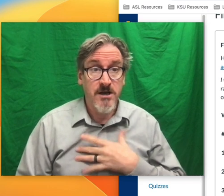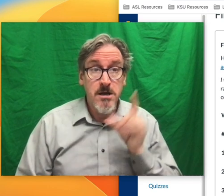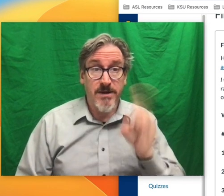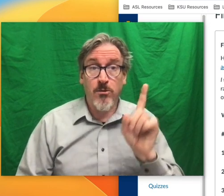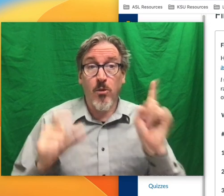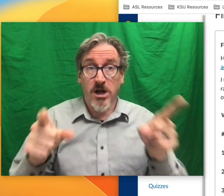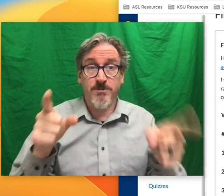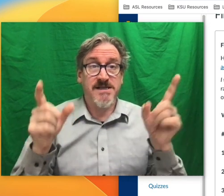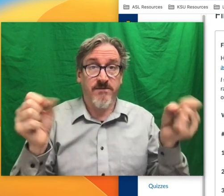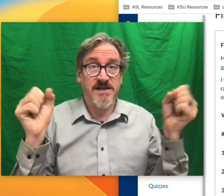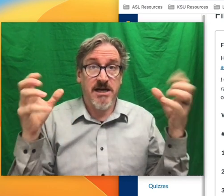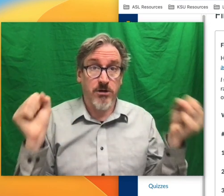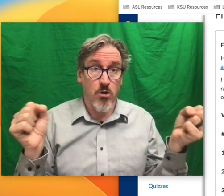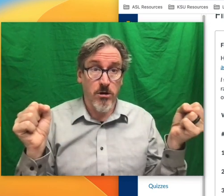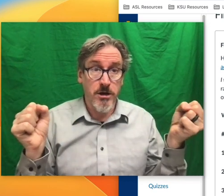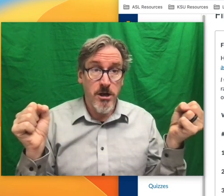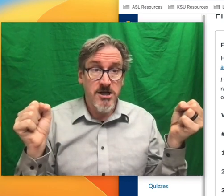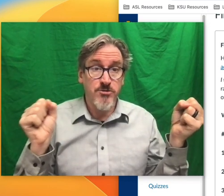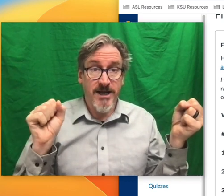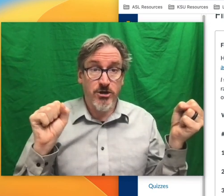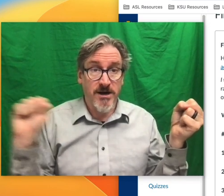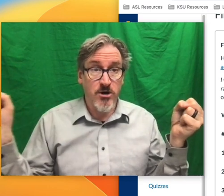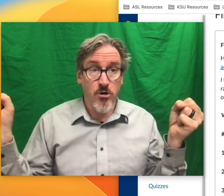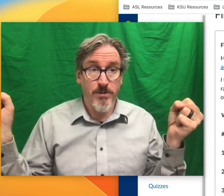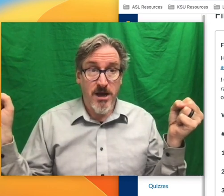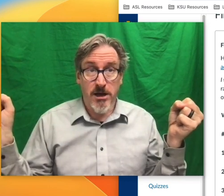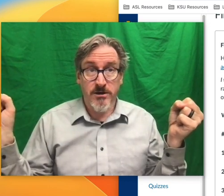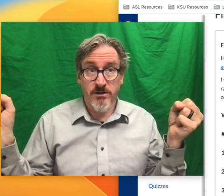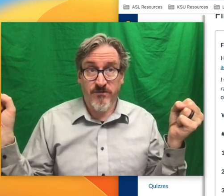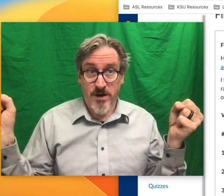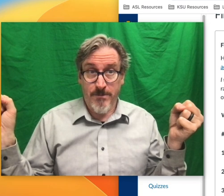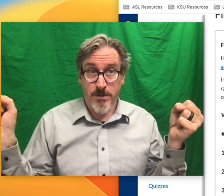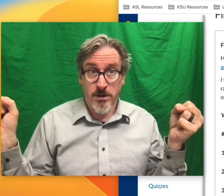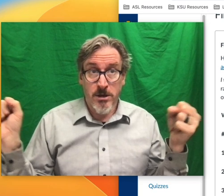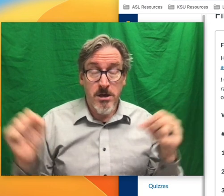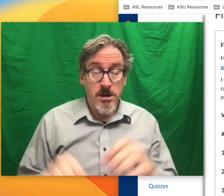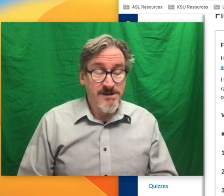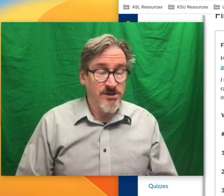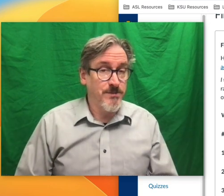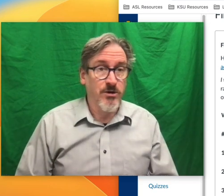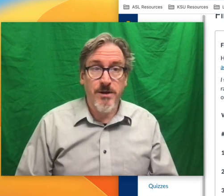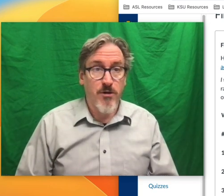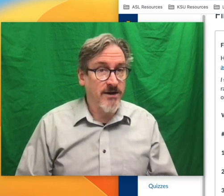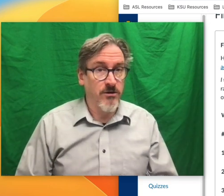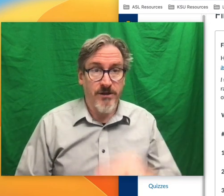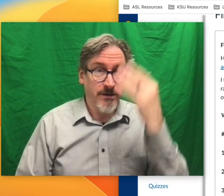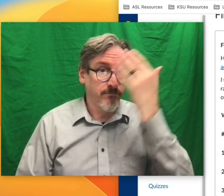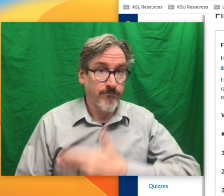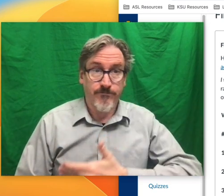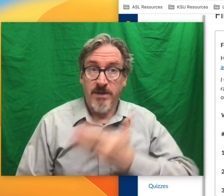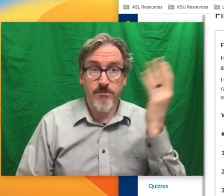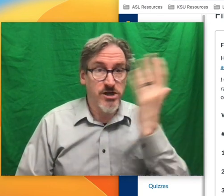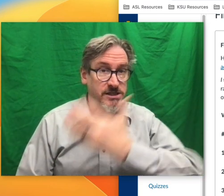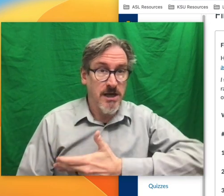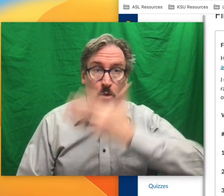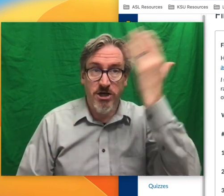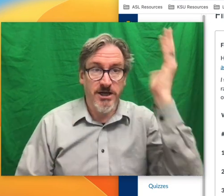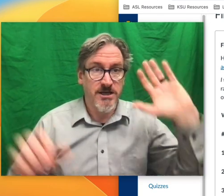myself, but I will watch myself as I record to make sure I don't go beyond the frame. So it's a purely practical thing.